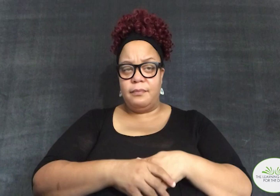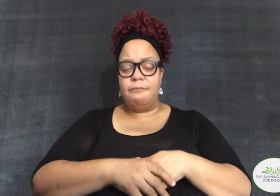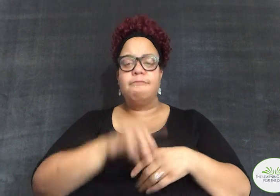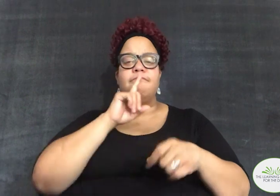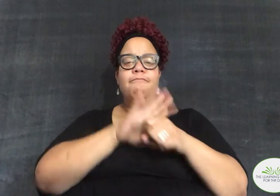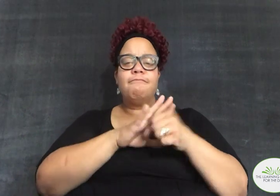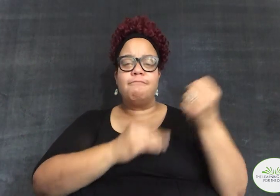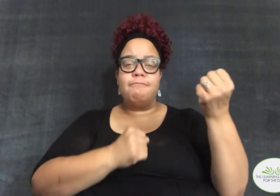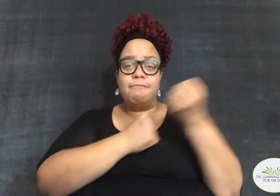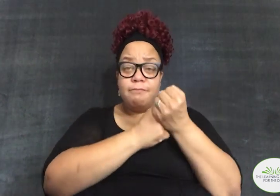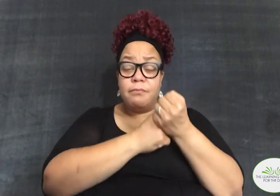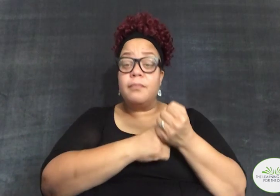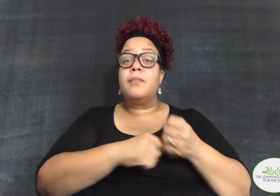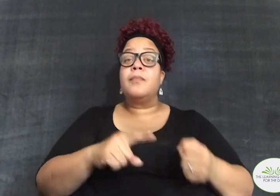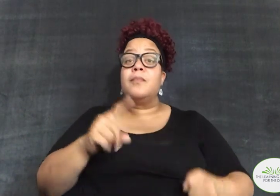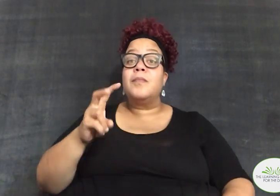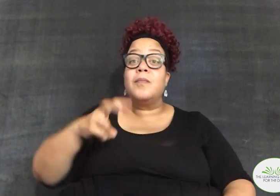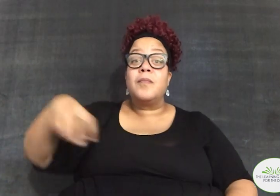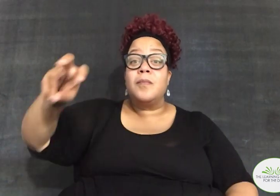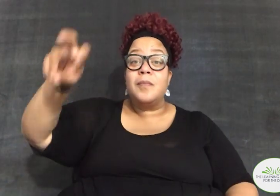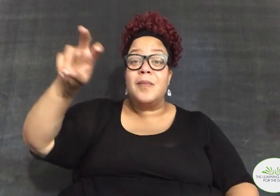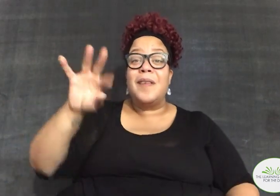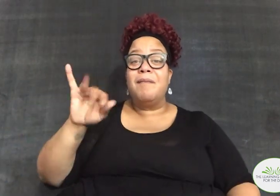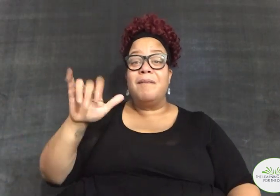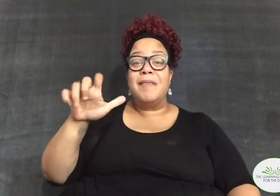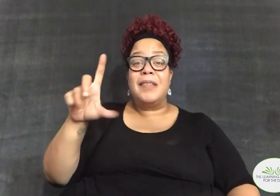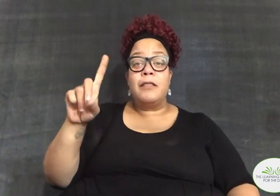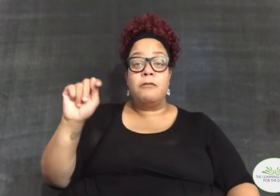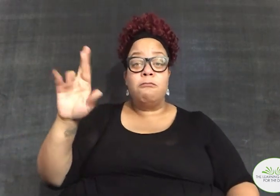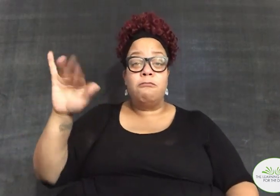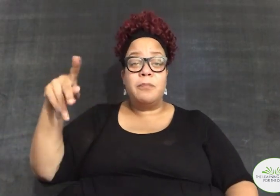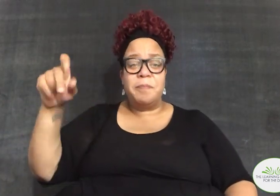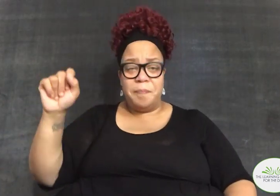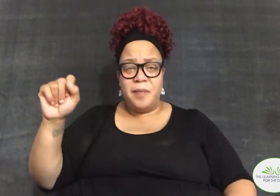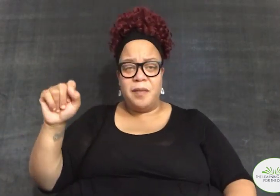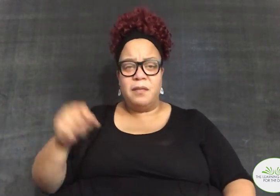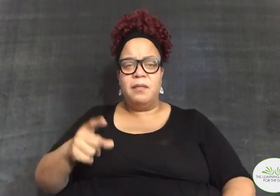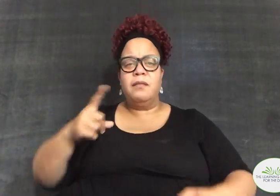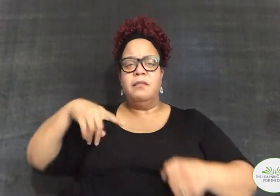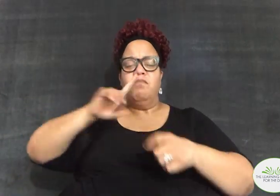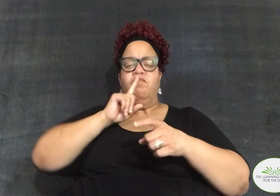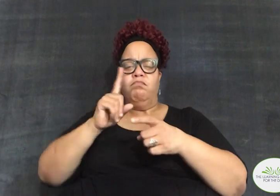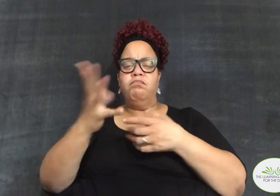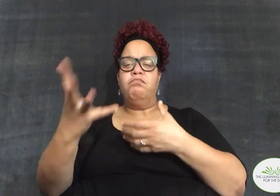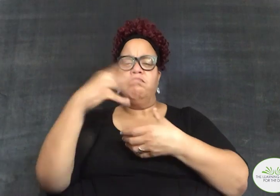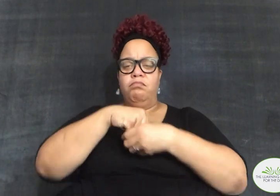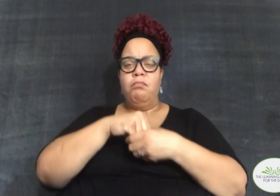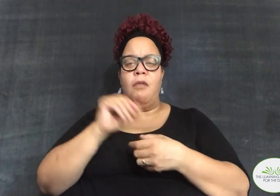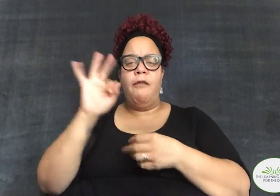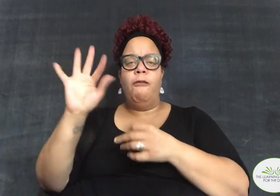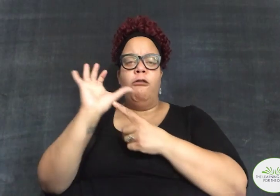We will write a plan and timeline to replace or revise the curriculum accordingly.